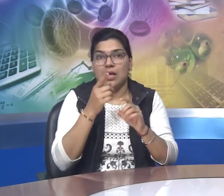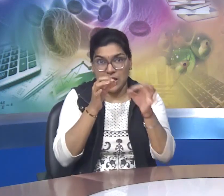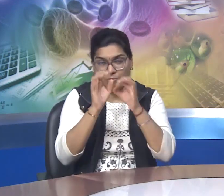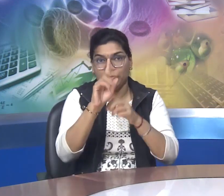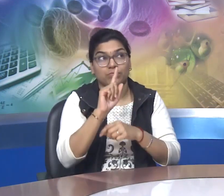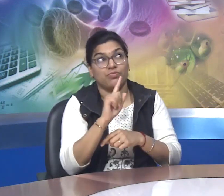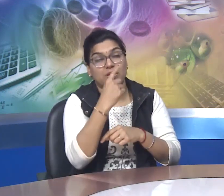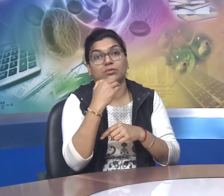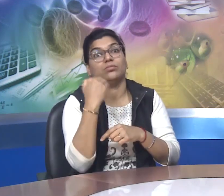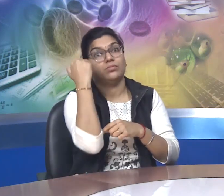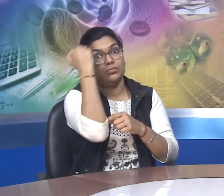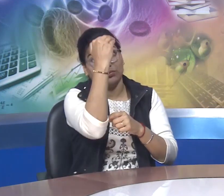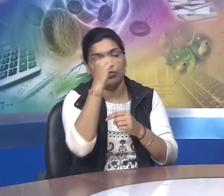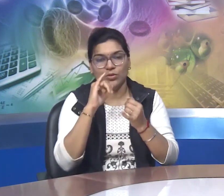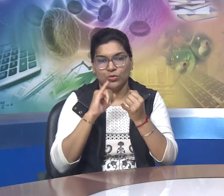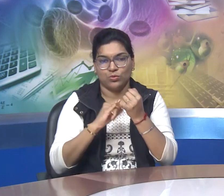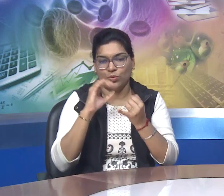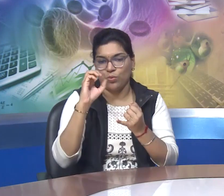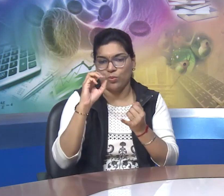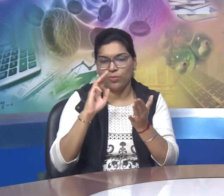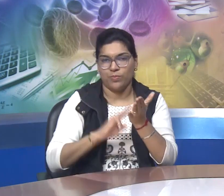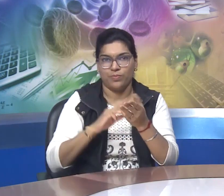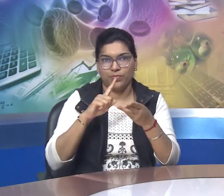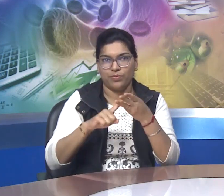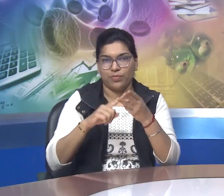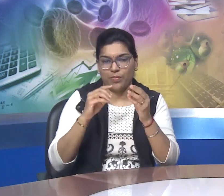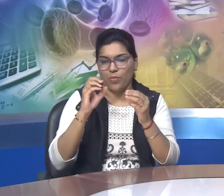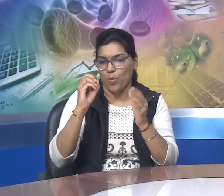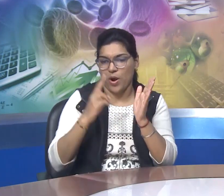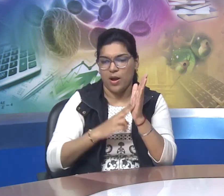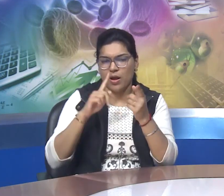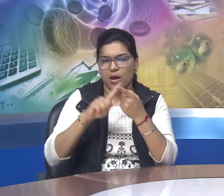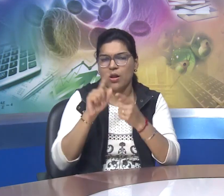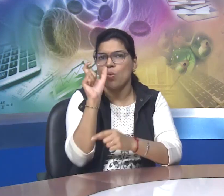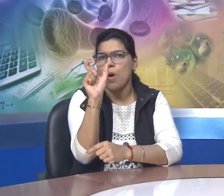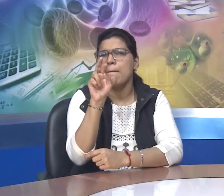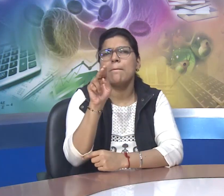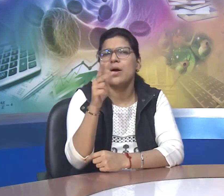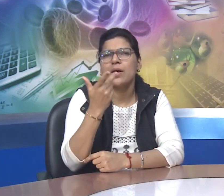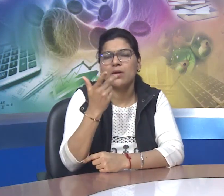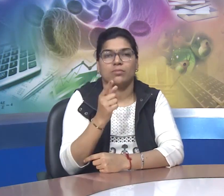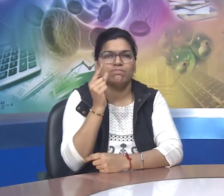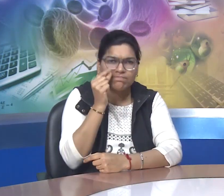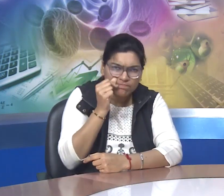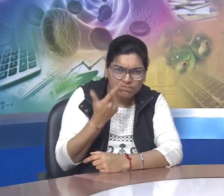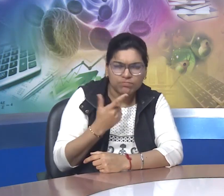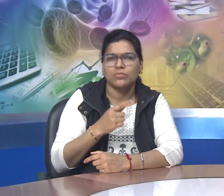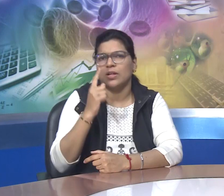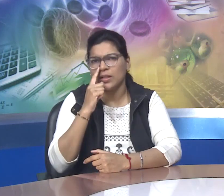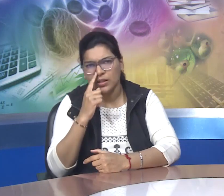see the active sentence, that is, someone has cleaned the window. It doesn't define